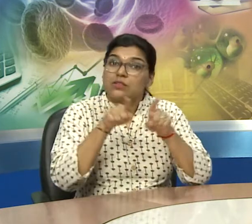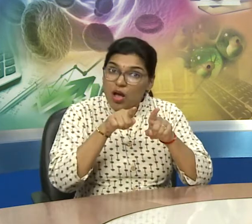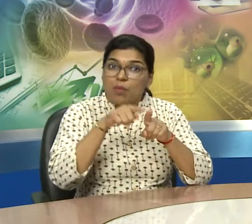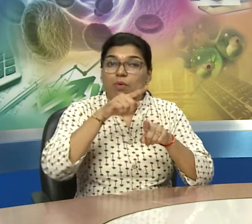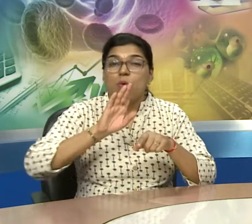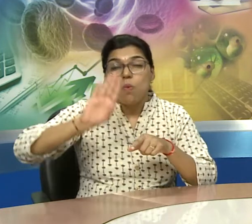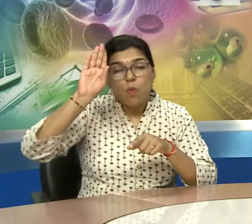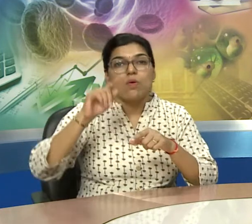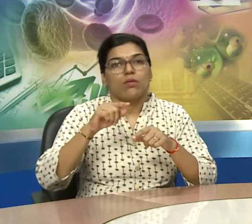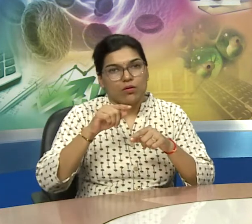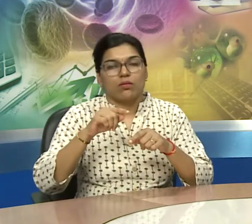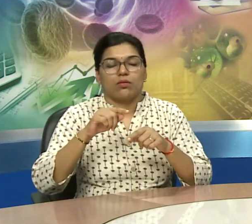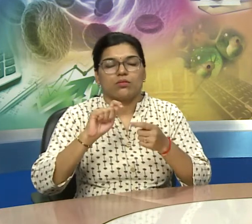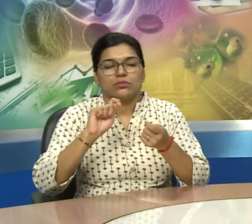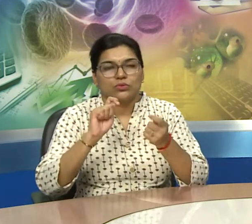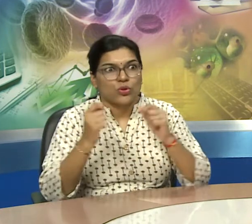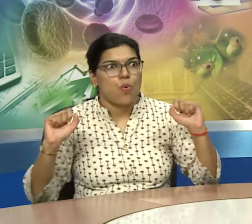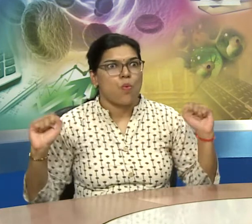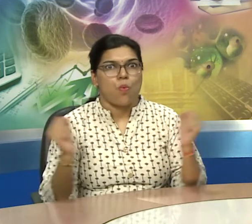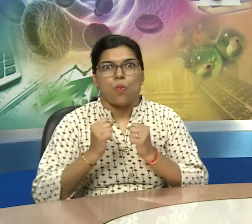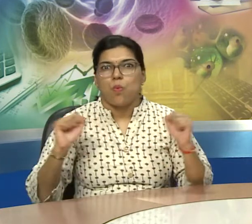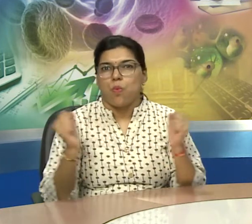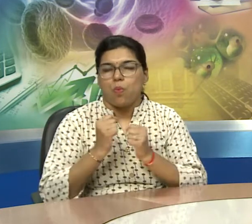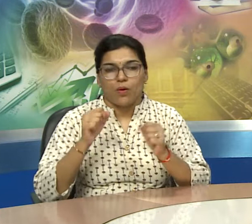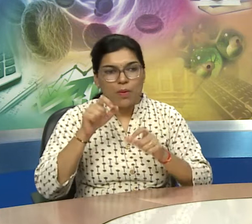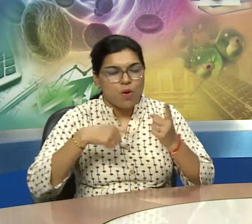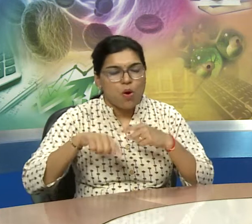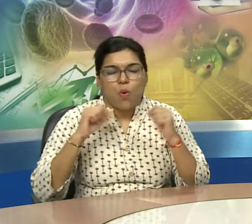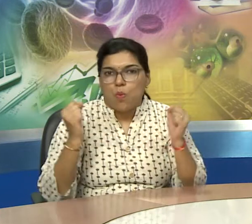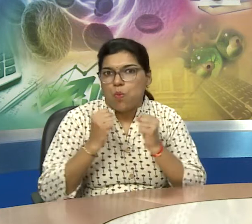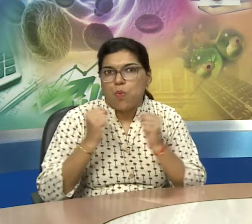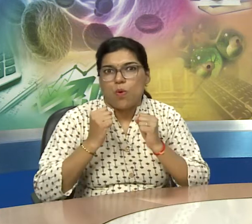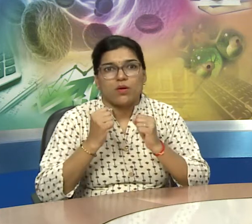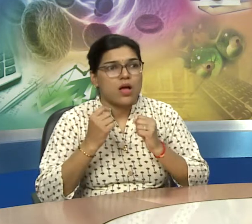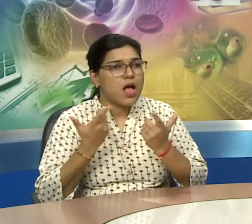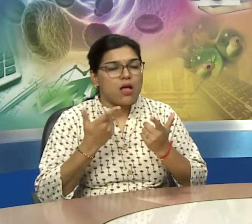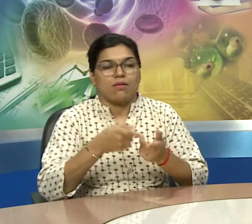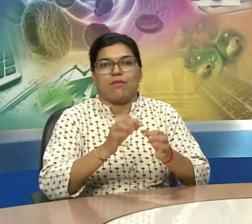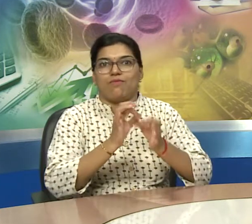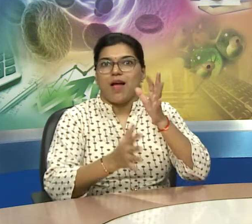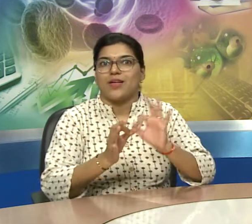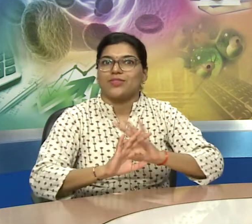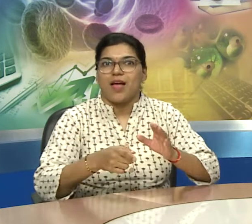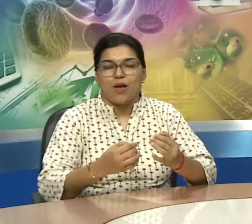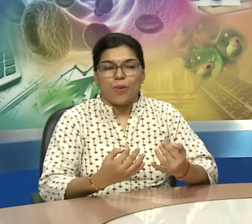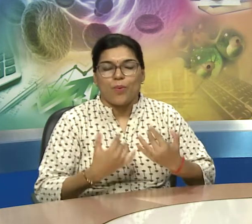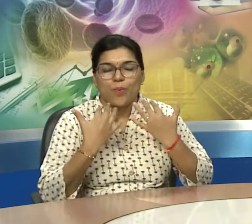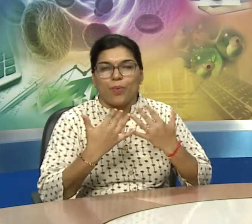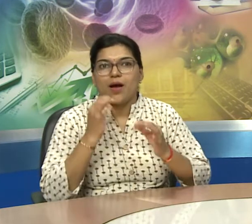colder parts of the earth. They started living in a colony so that there they can